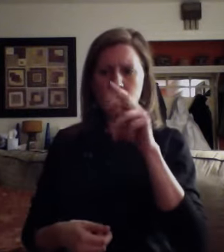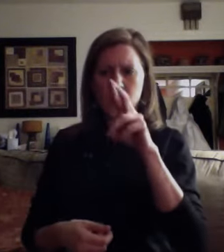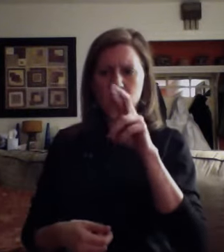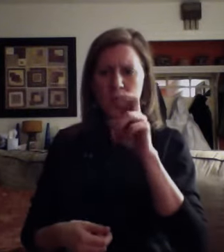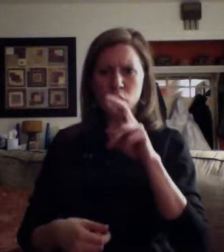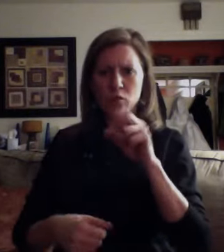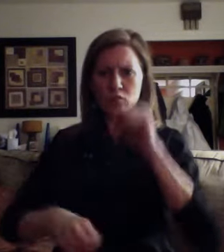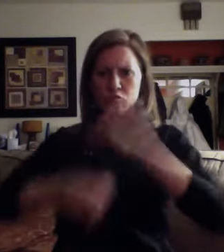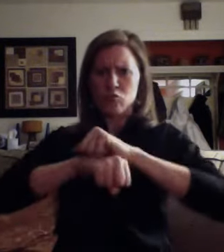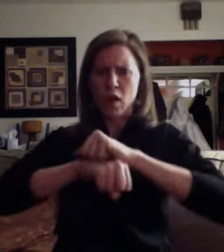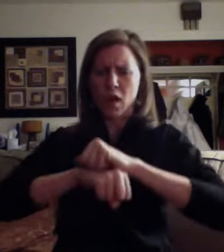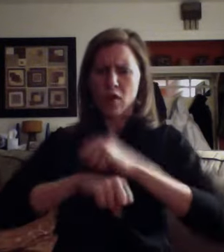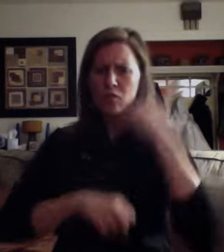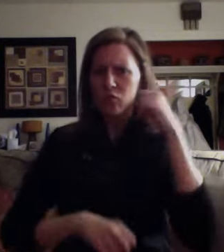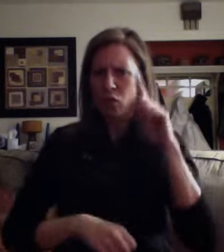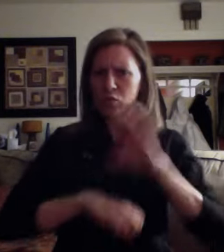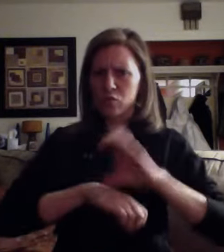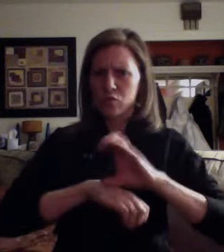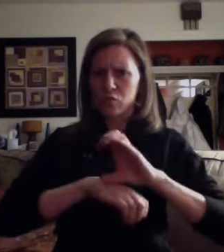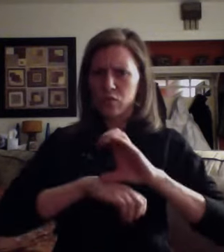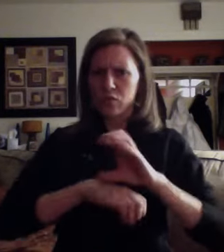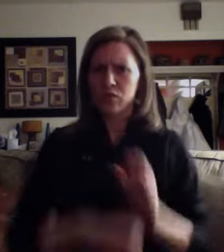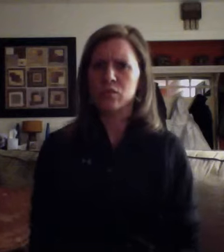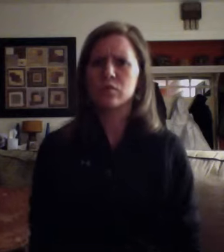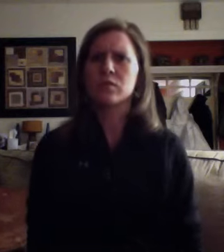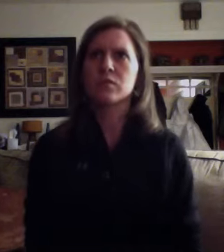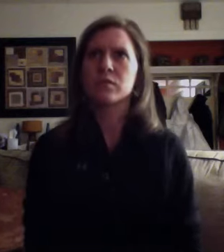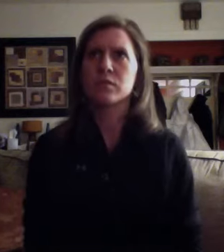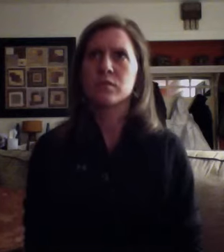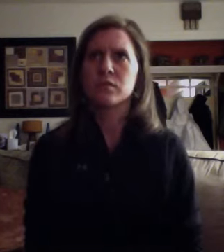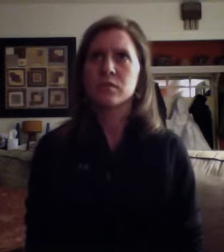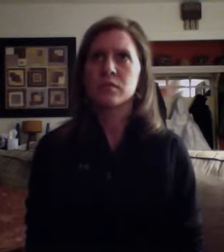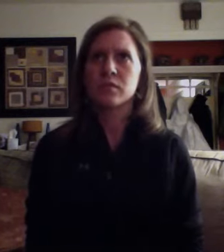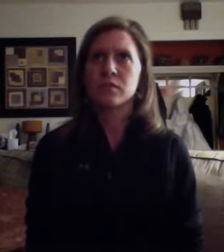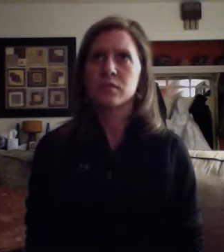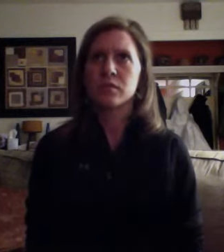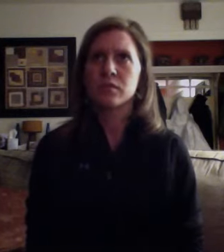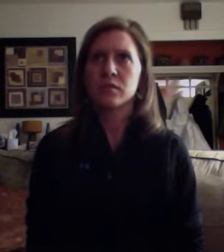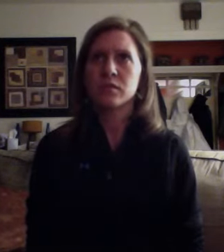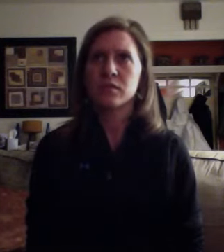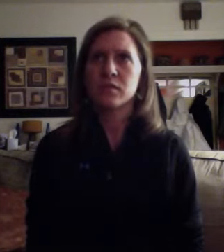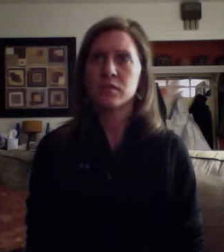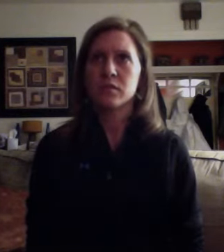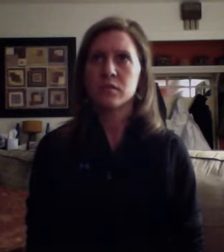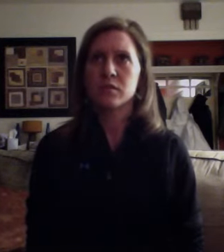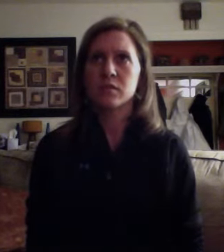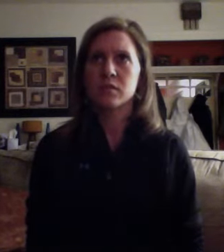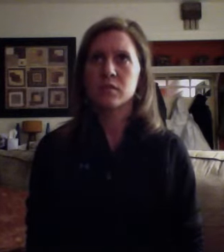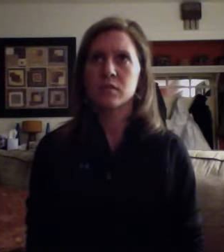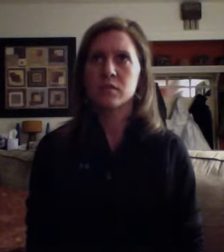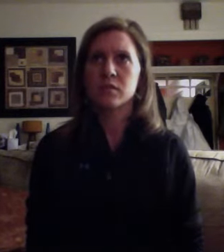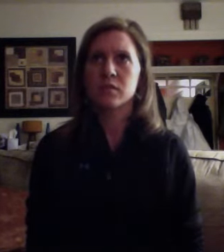Actually, I didn't write it on there. I had a volunteer write the word Peter on there, so all the kids had something during the